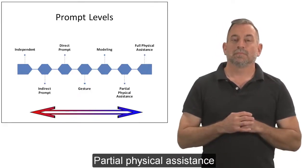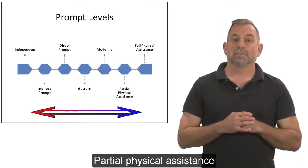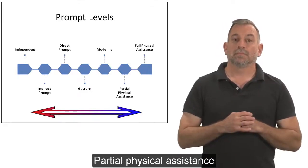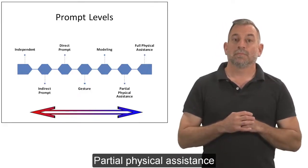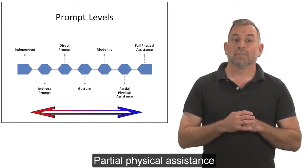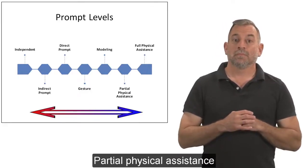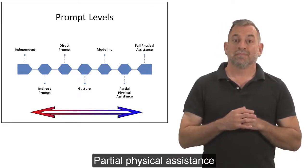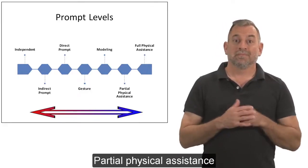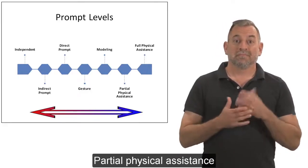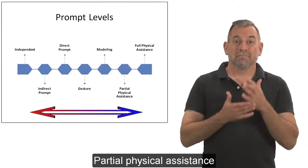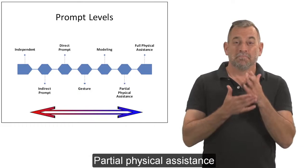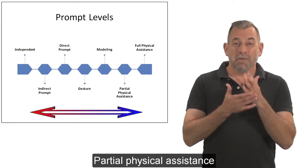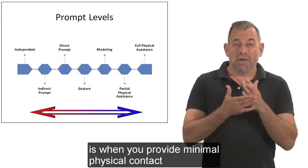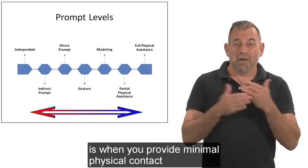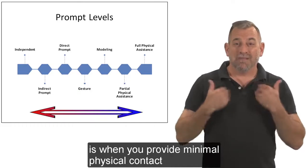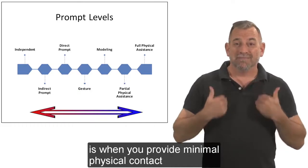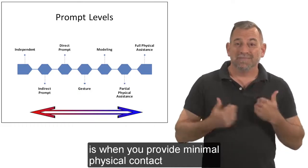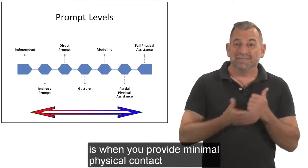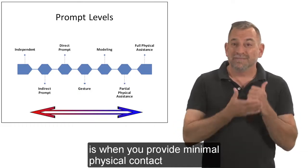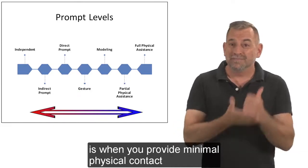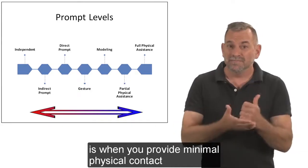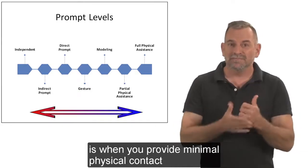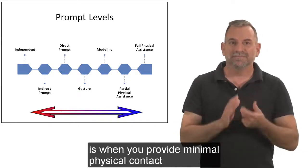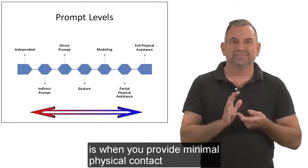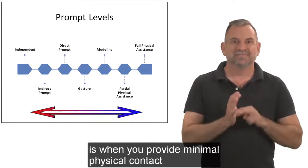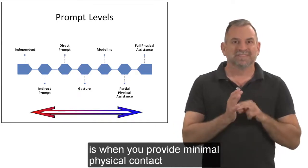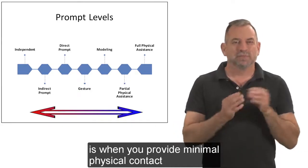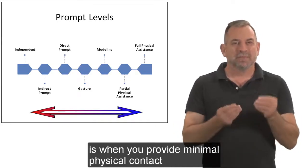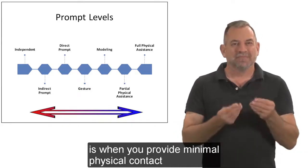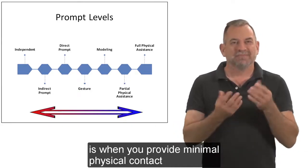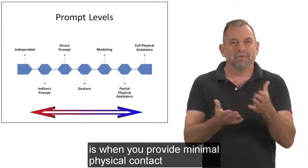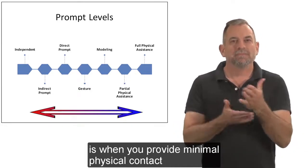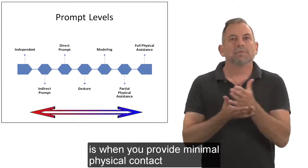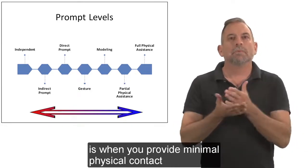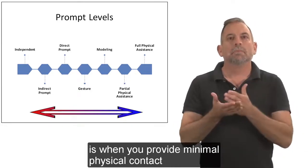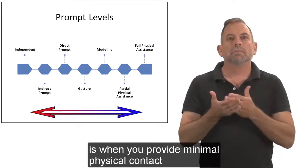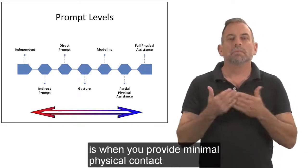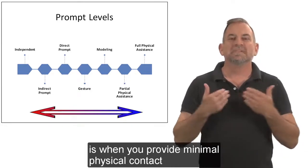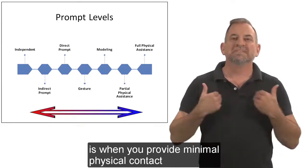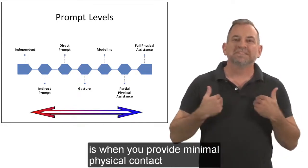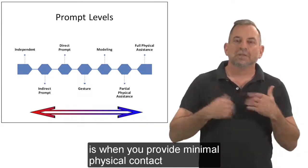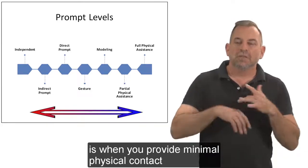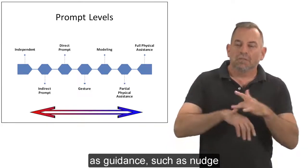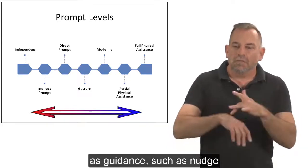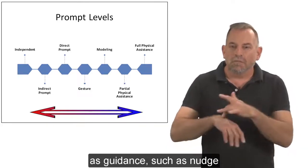Partial physical assistance is when you provide minimal physical contact as guidance,